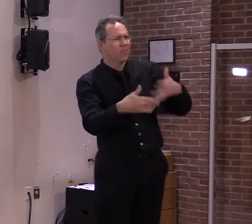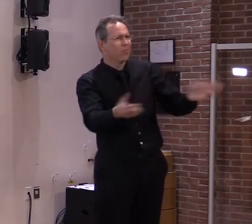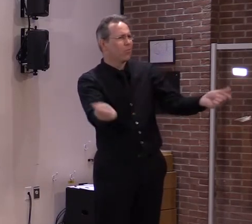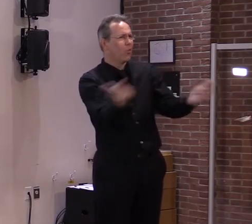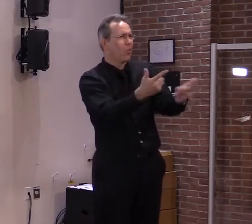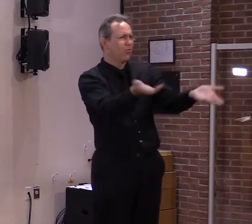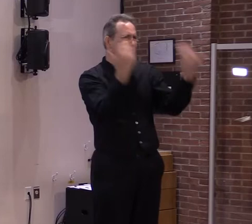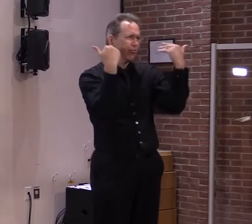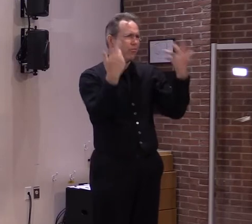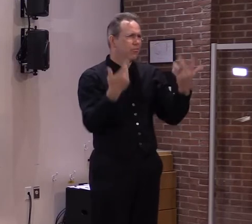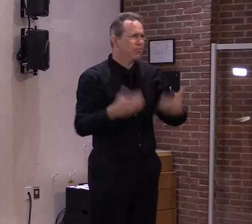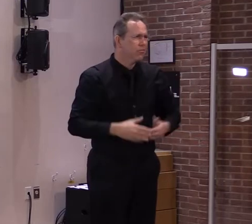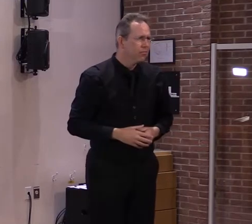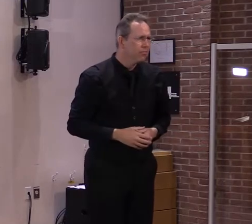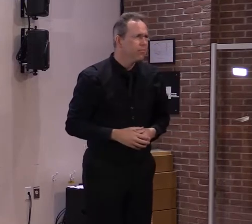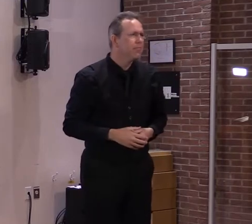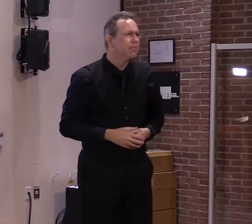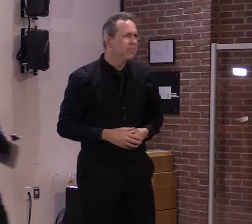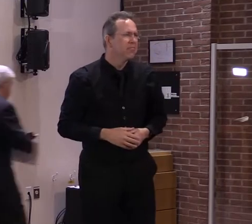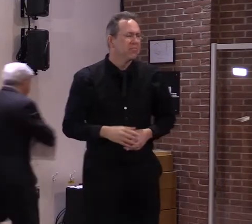Joe, the Barton